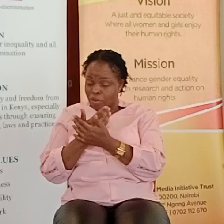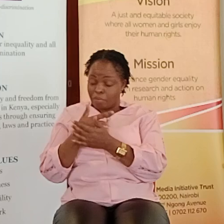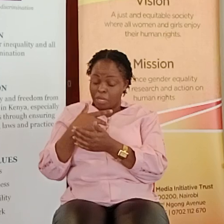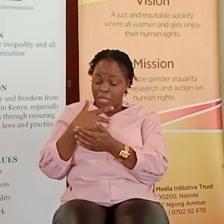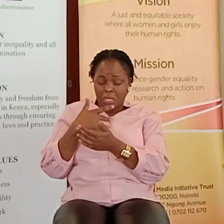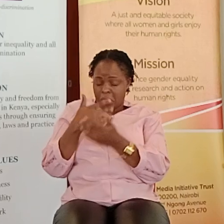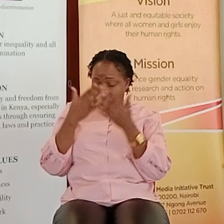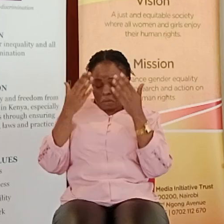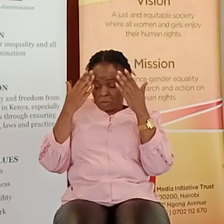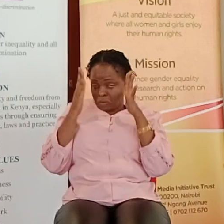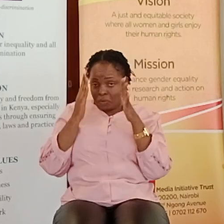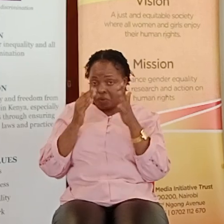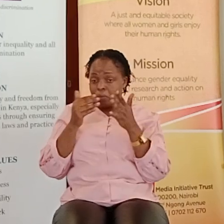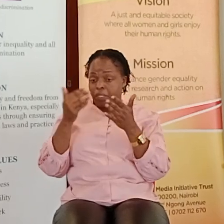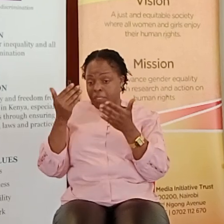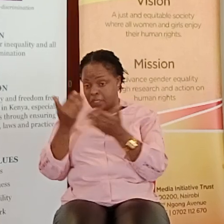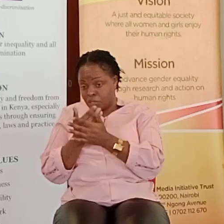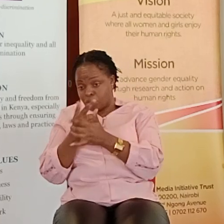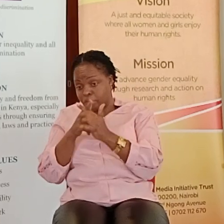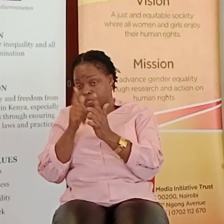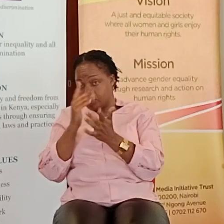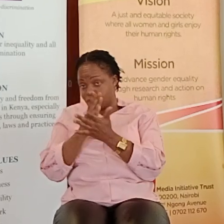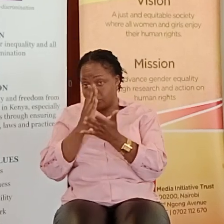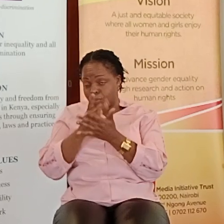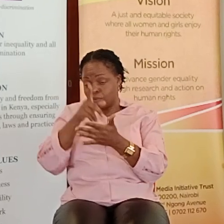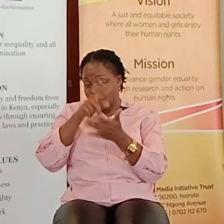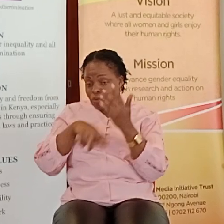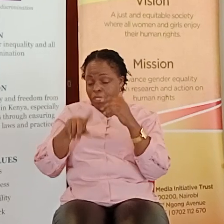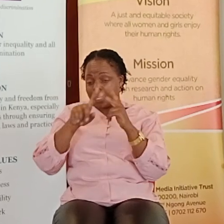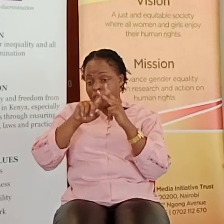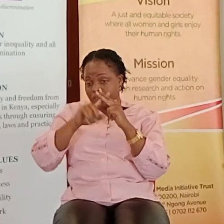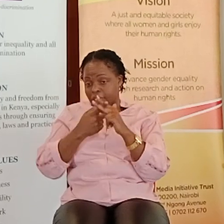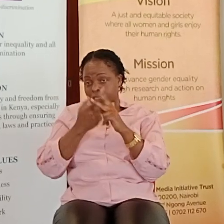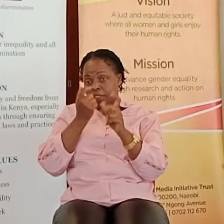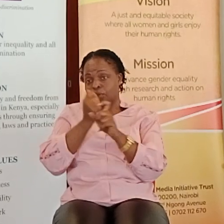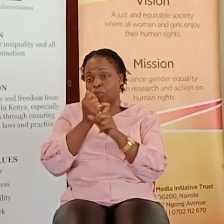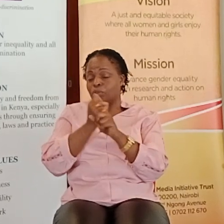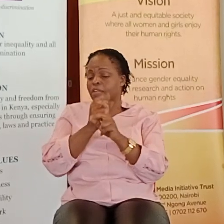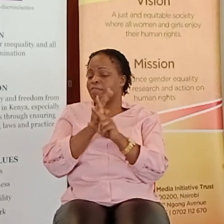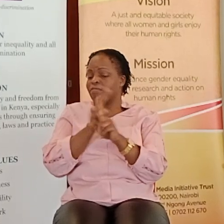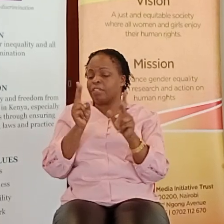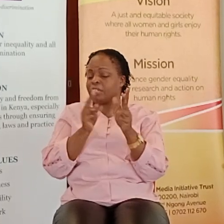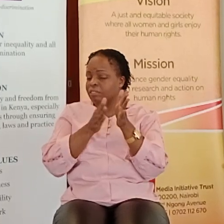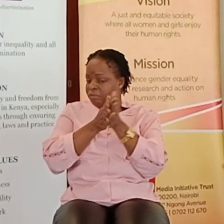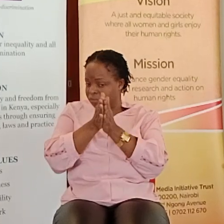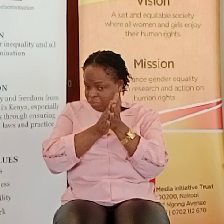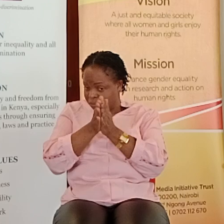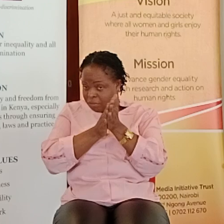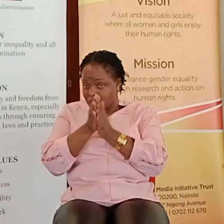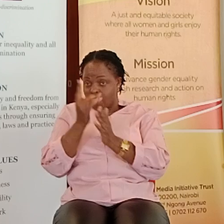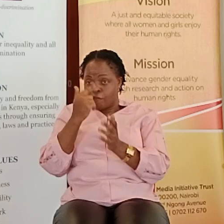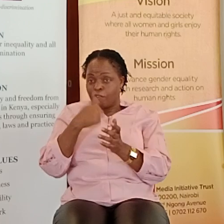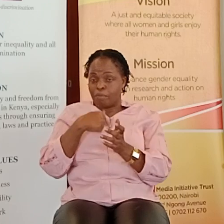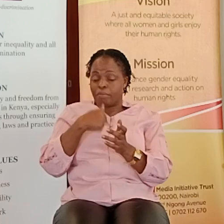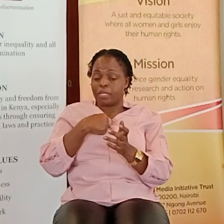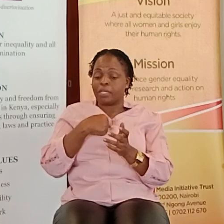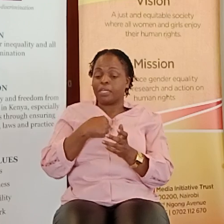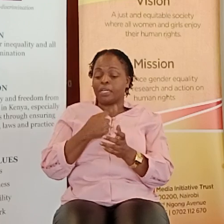But indeed what they are doing, what they have started doing is so impressive. And for me, I said if I get the